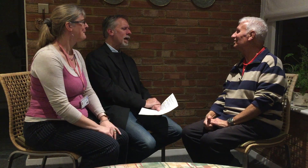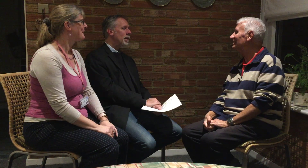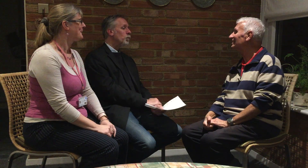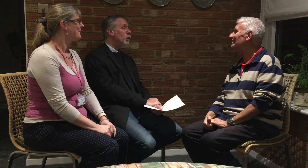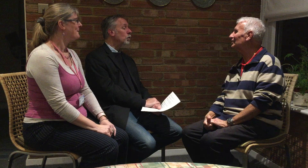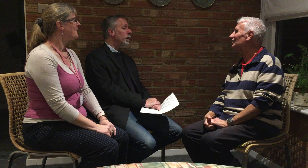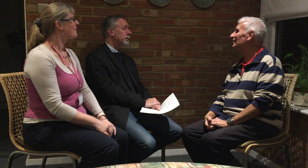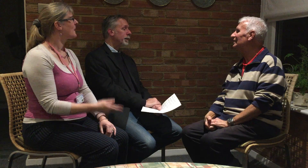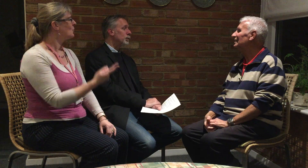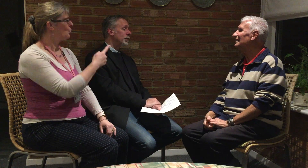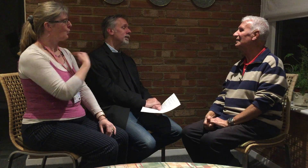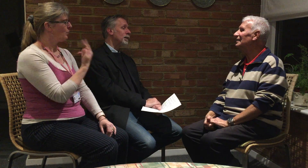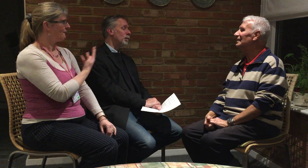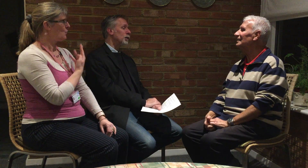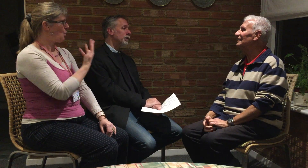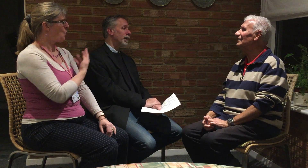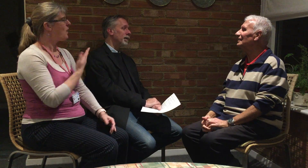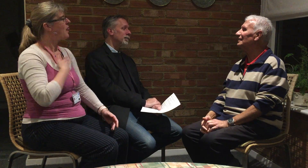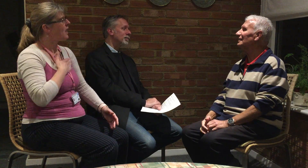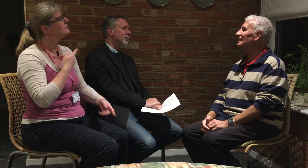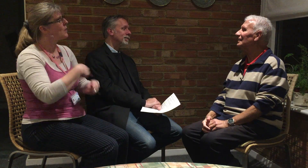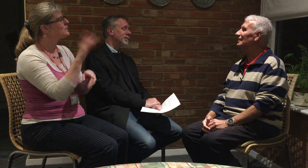And then we all like to go to the cinema together.